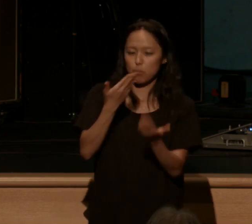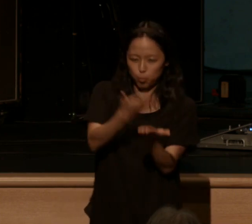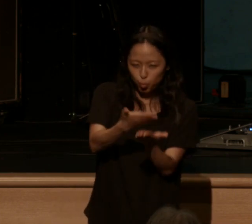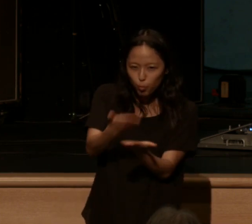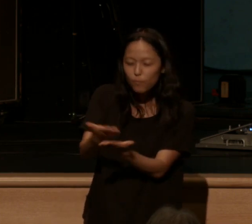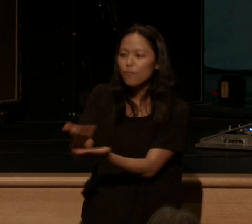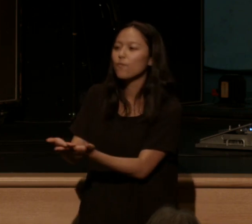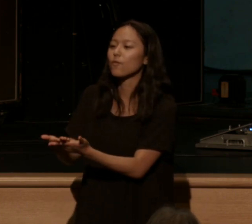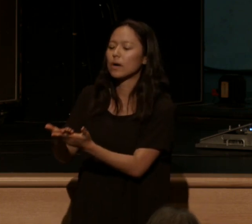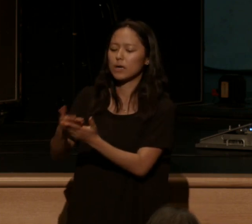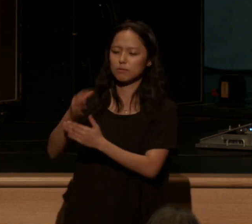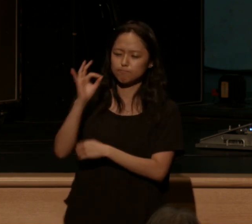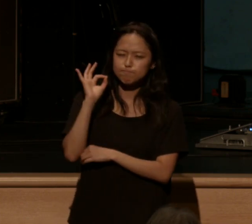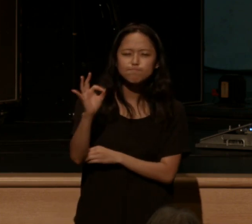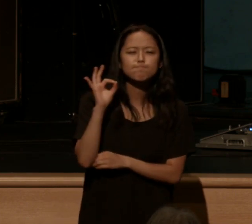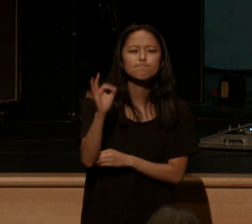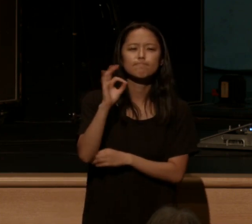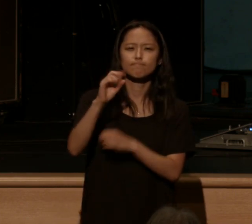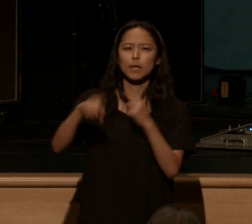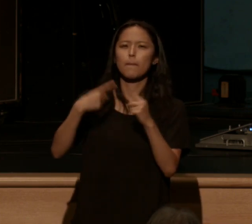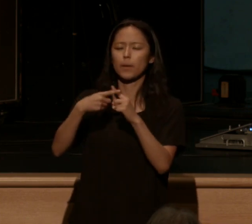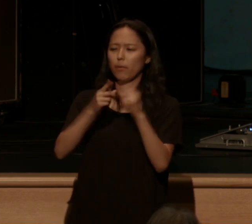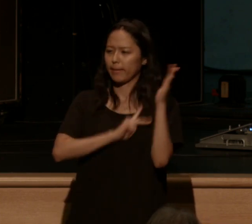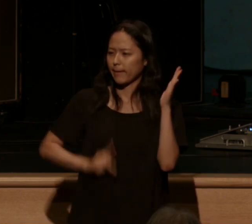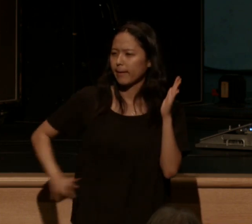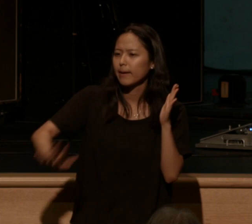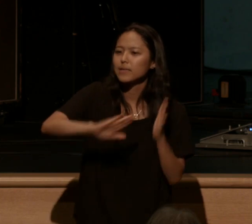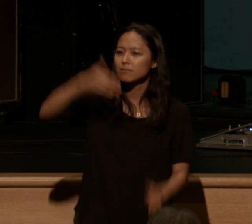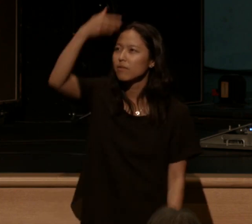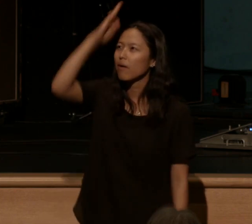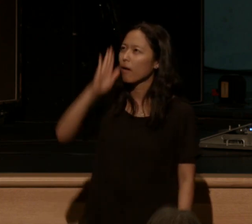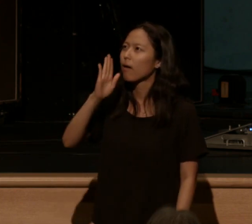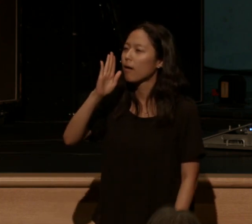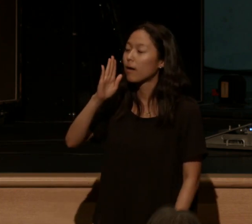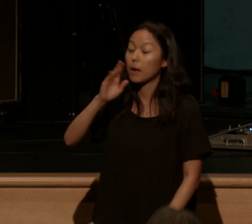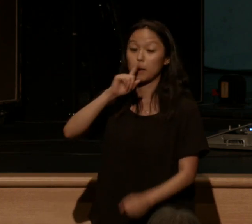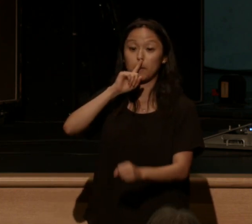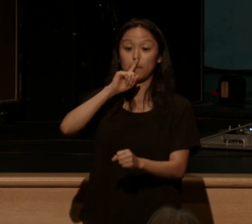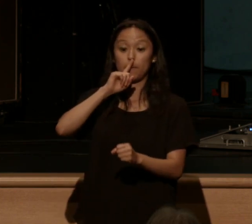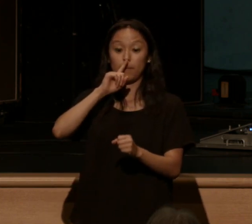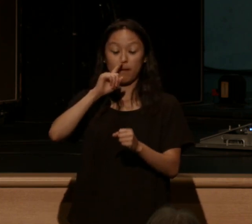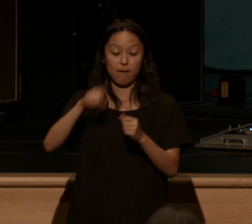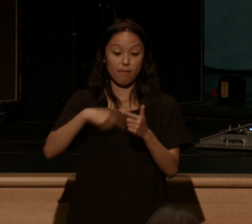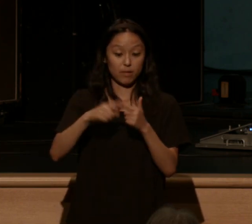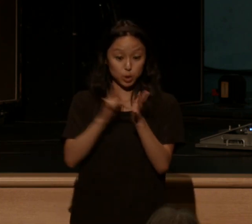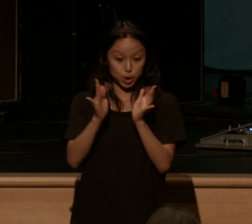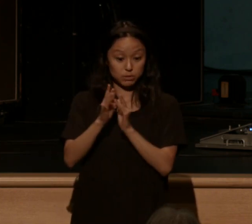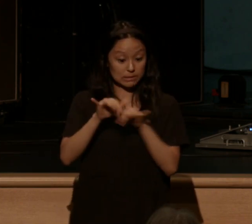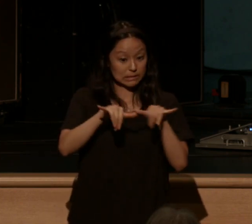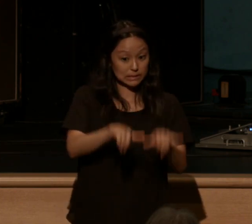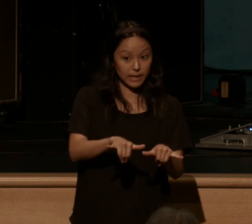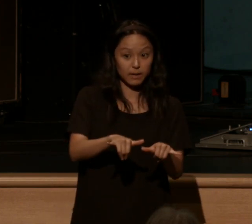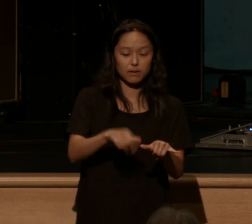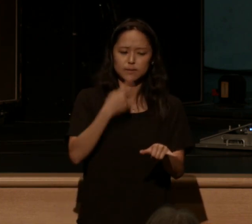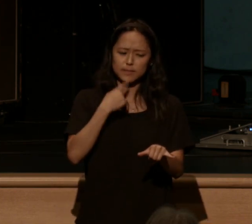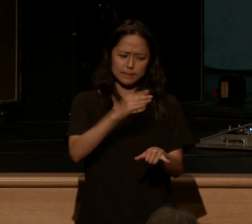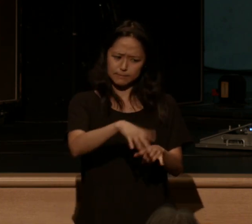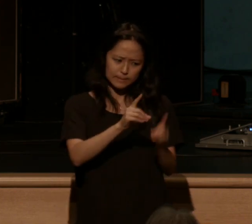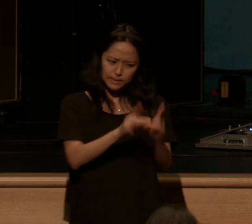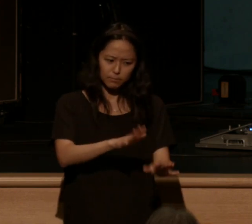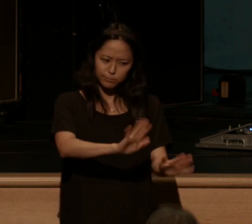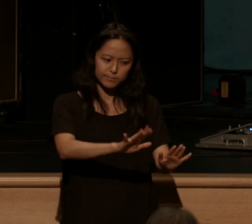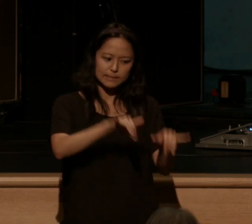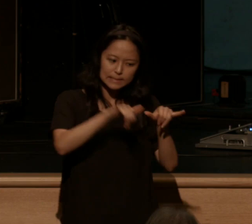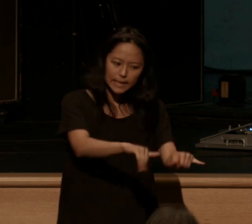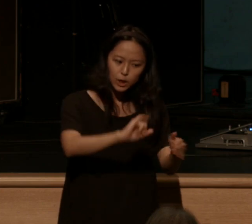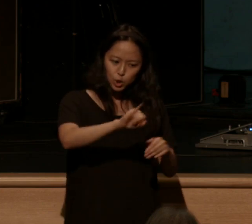40 days and speaking about the kingdom of God. And here's the promise. And while staying with them, he ordered them not to depart from Jerusalem, but to